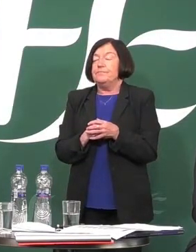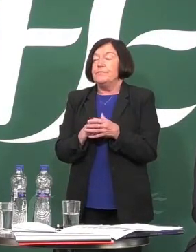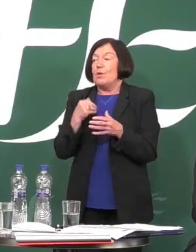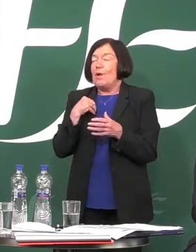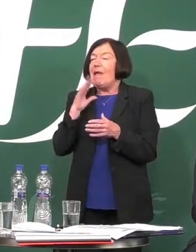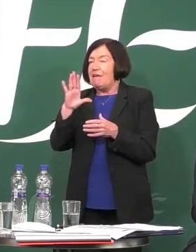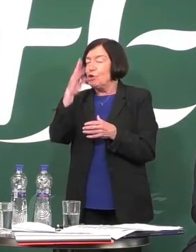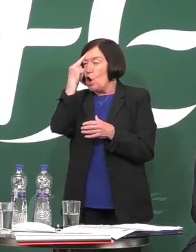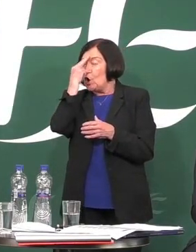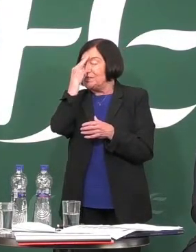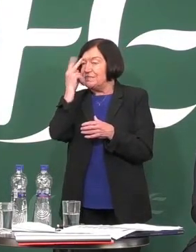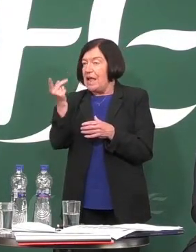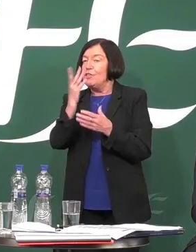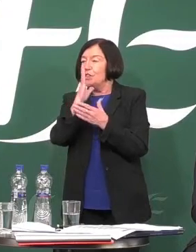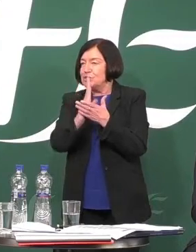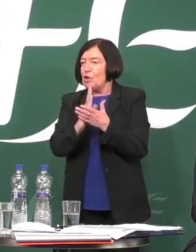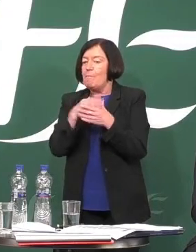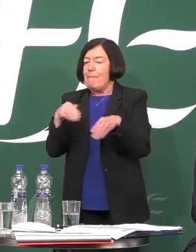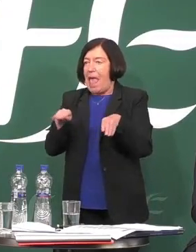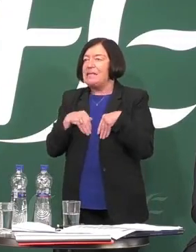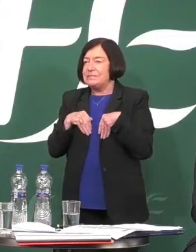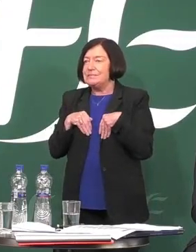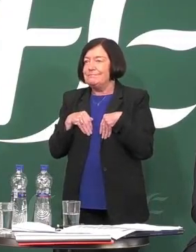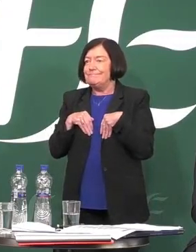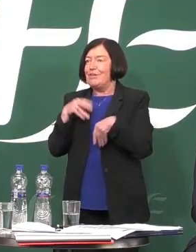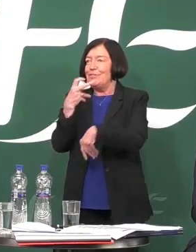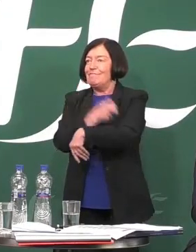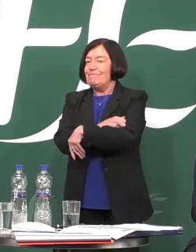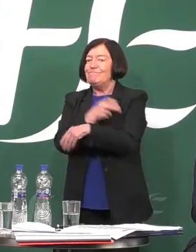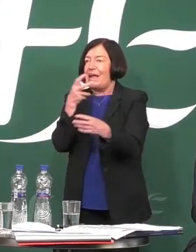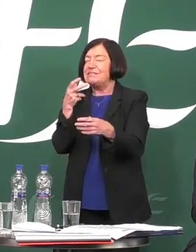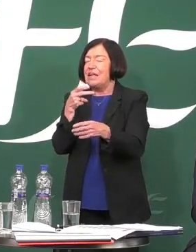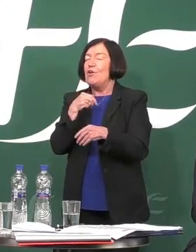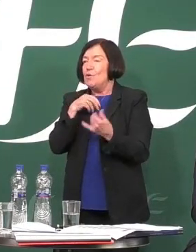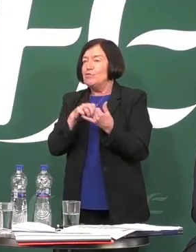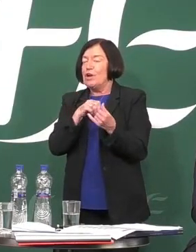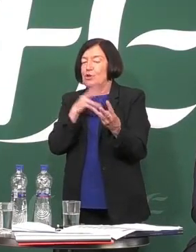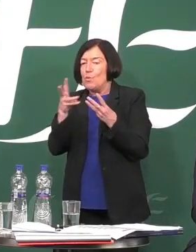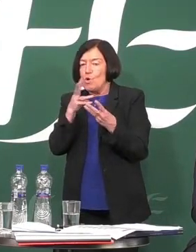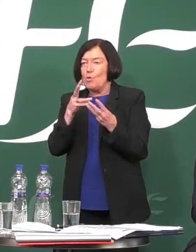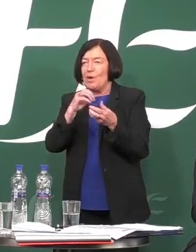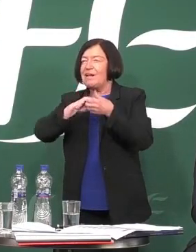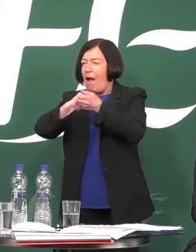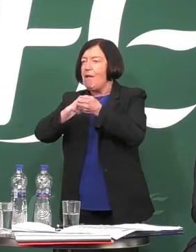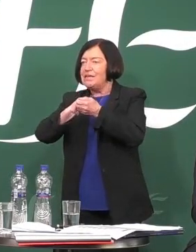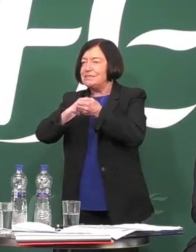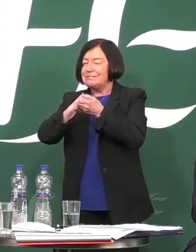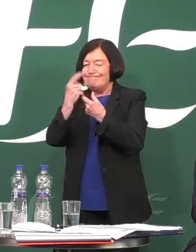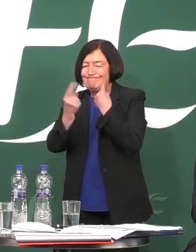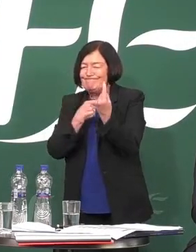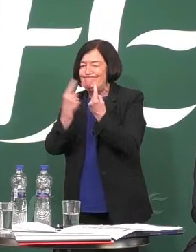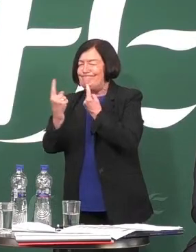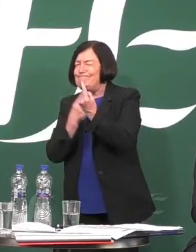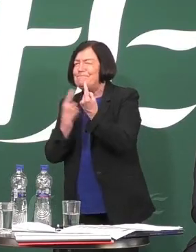we have to understand that there is some hesitancy around vaccination, and we try to work with colleagues on that. But there